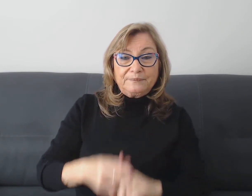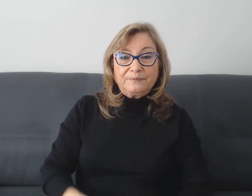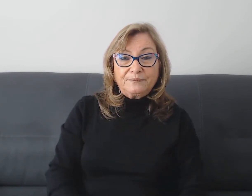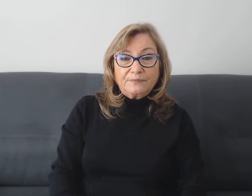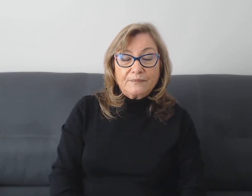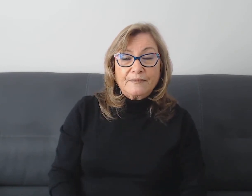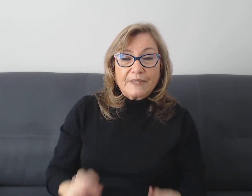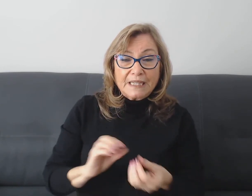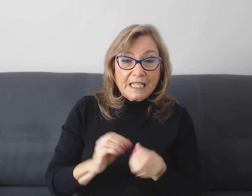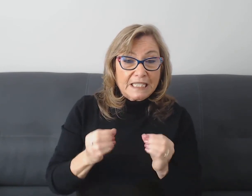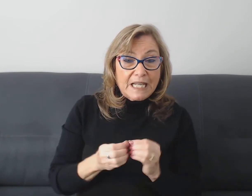Number 1.